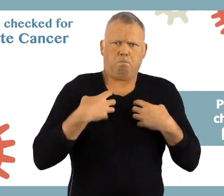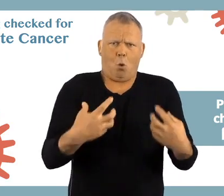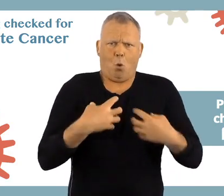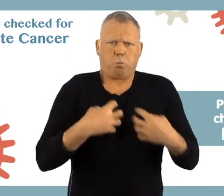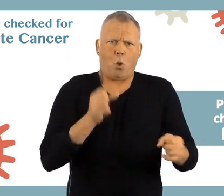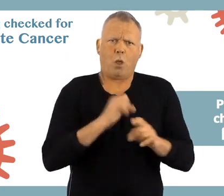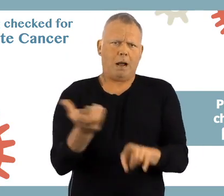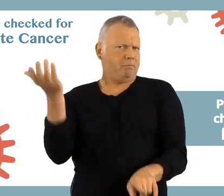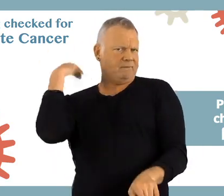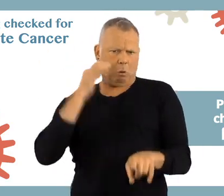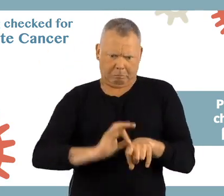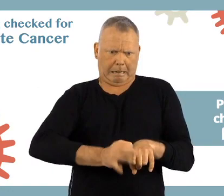The checklist questions